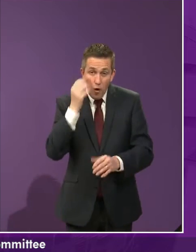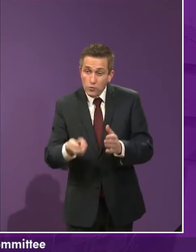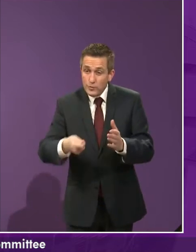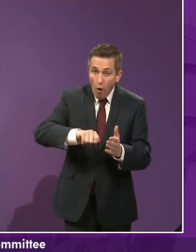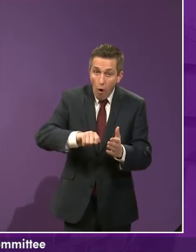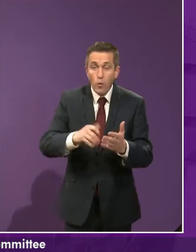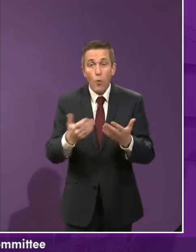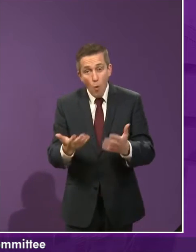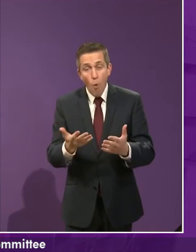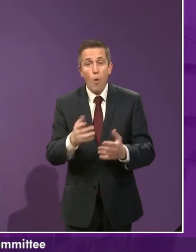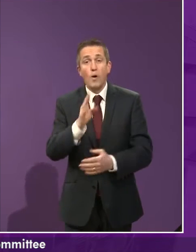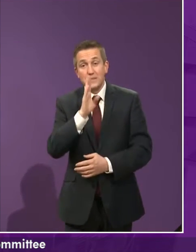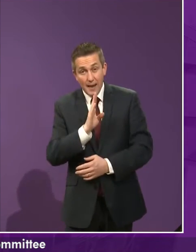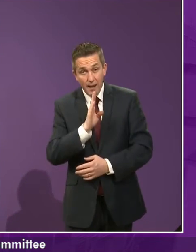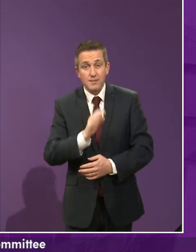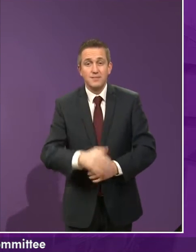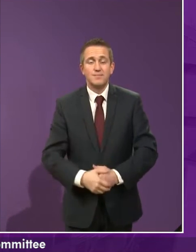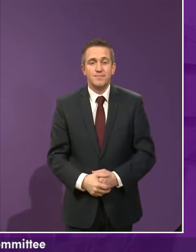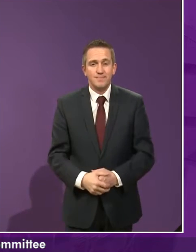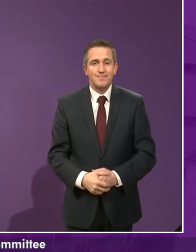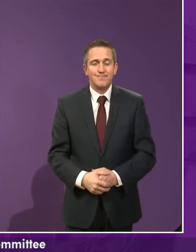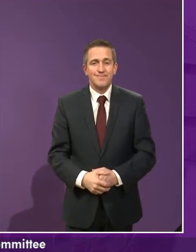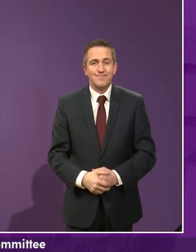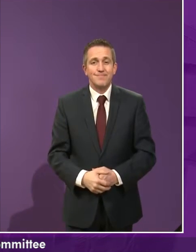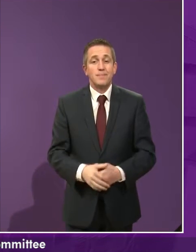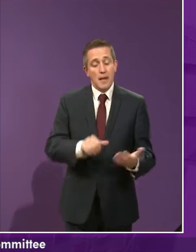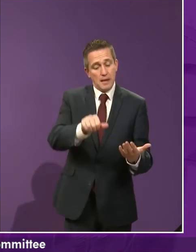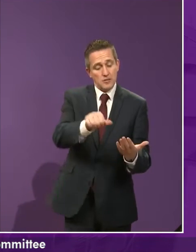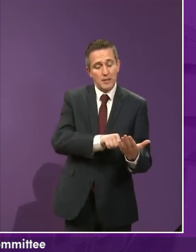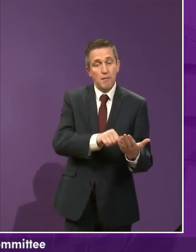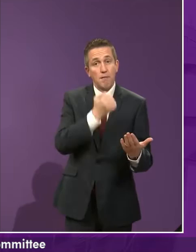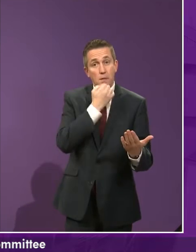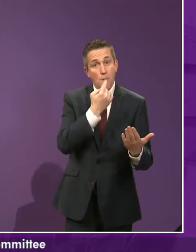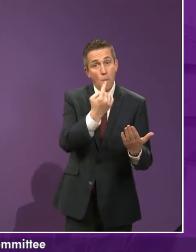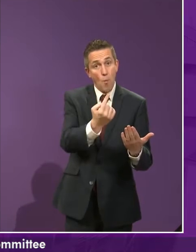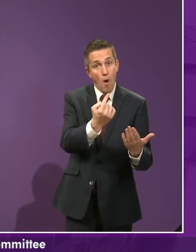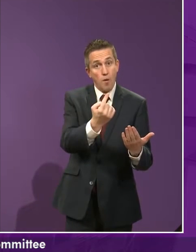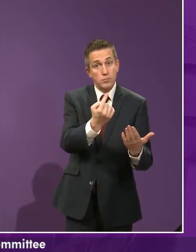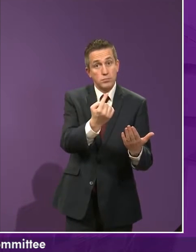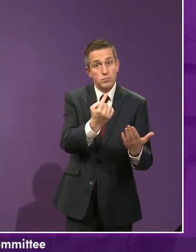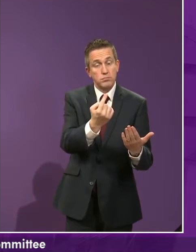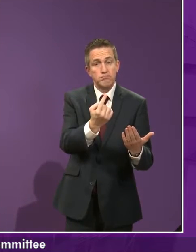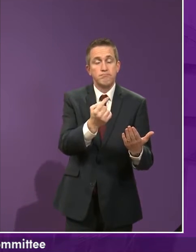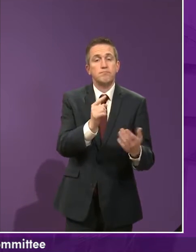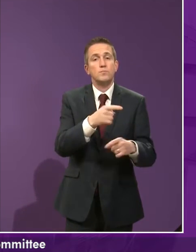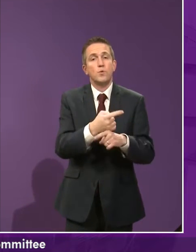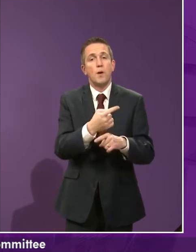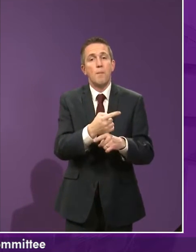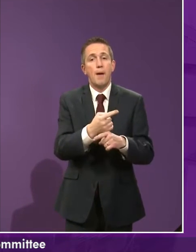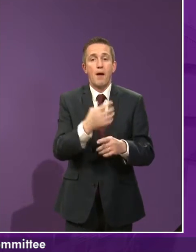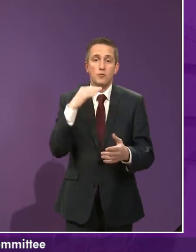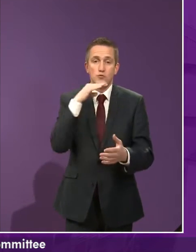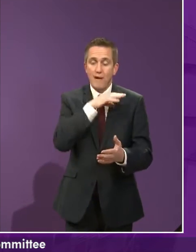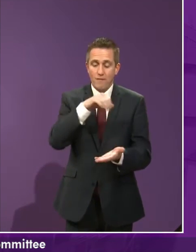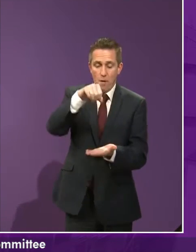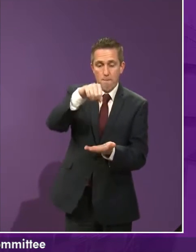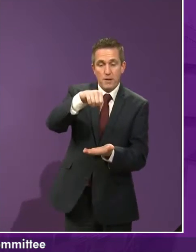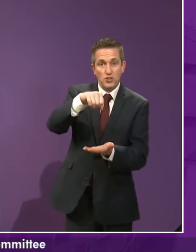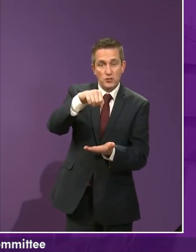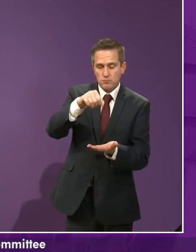mode or on silent? Moving swiftly into agenda item 1 this morning. Agenda item 1 is our draft budget